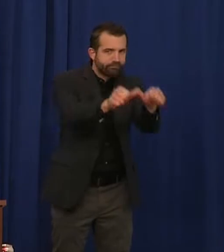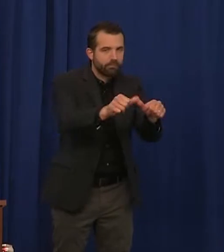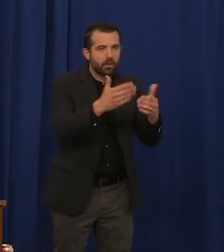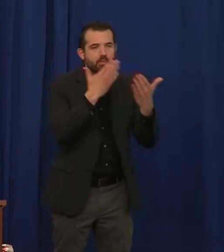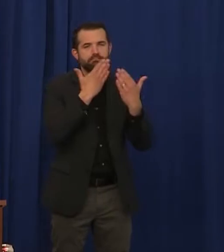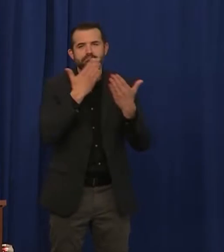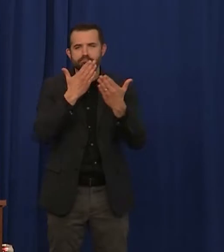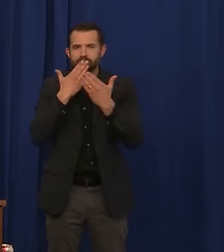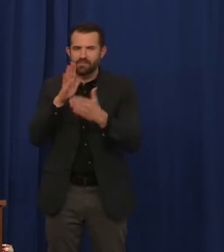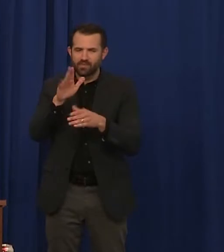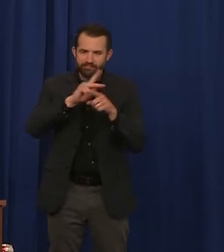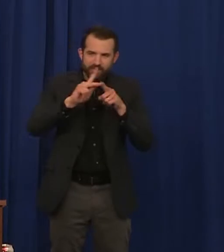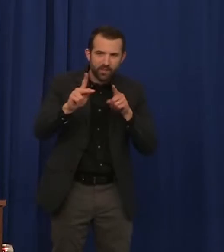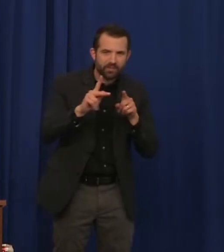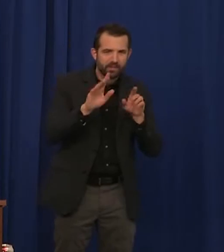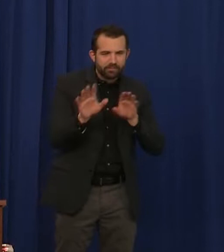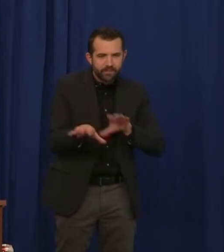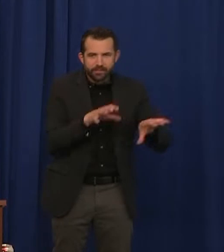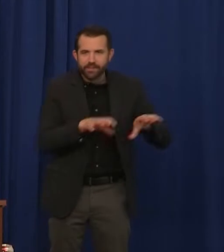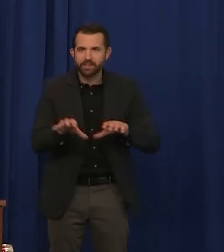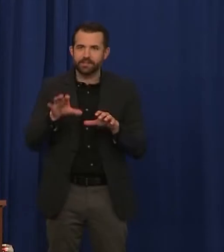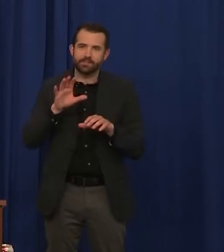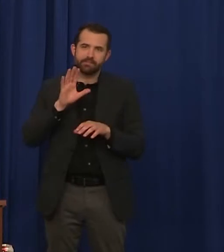dedication and public service